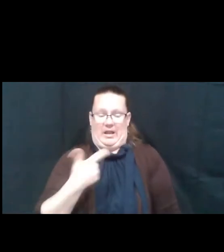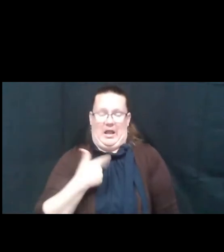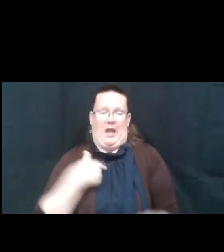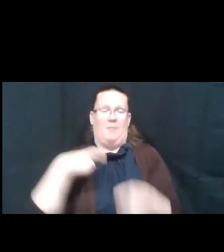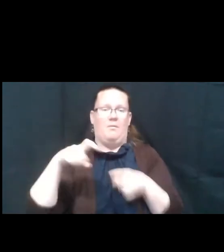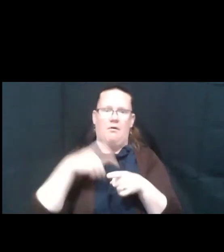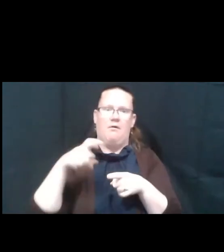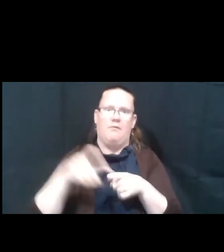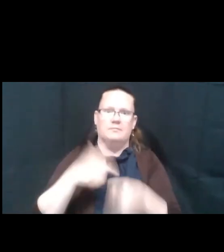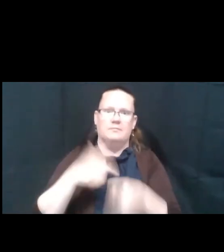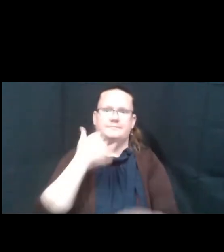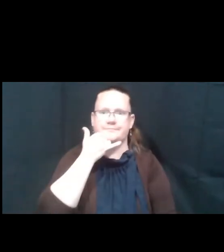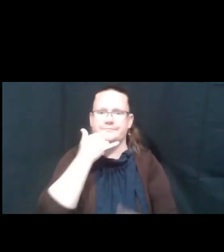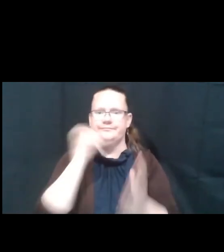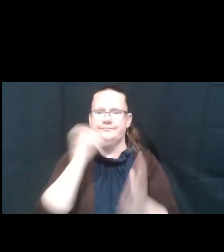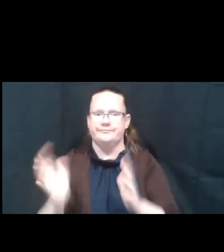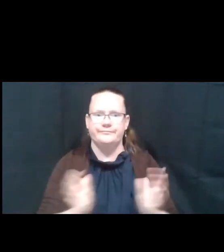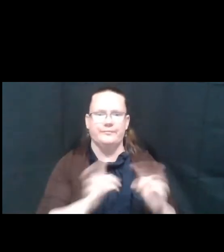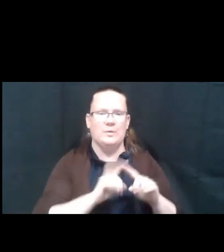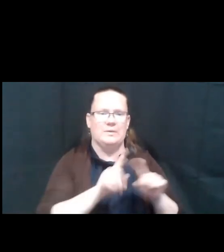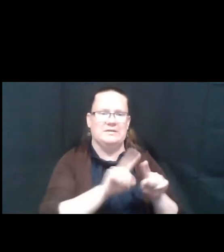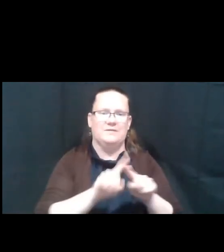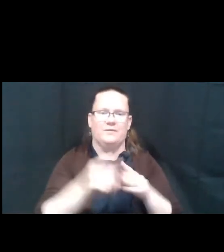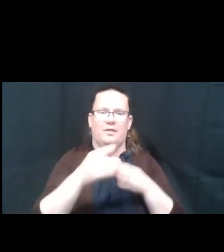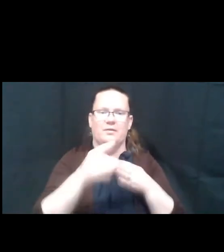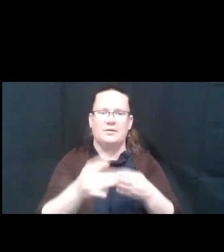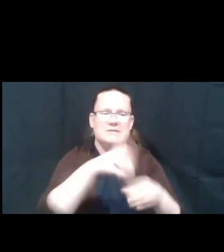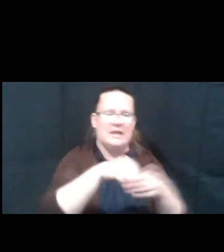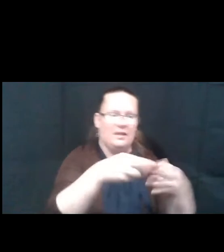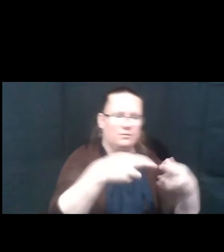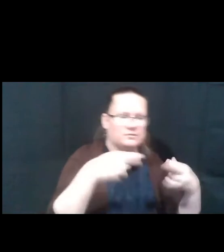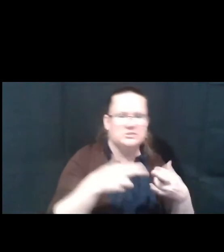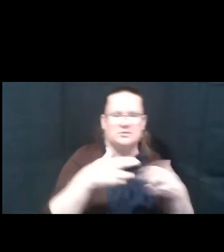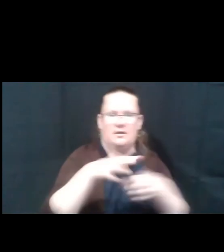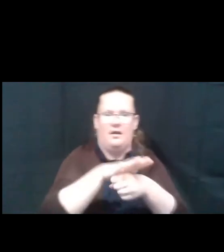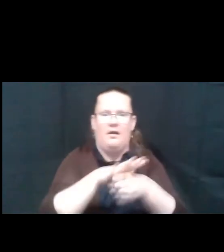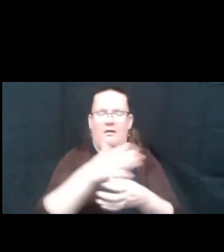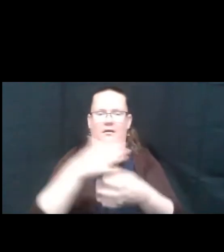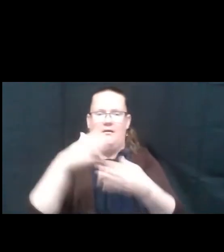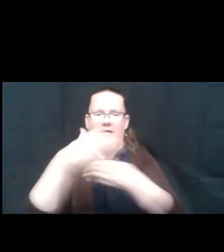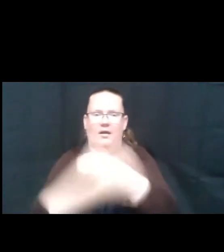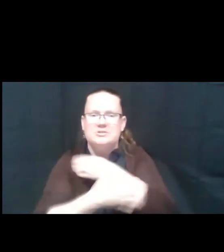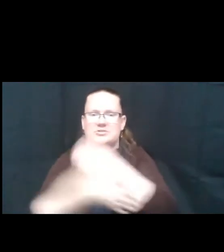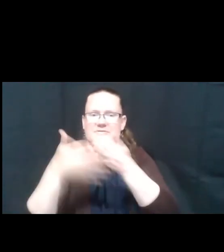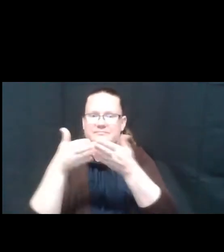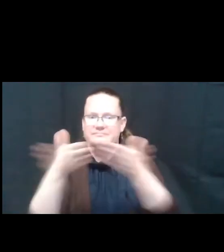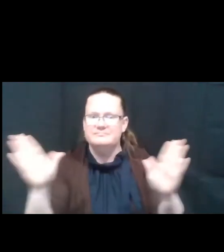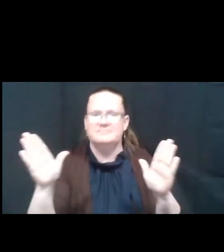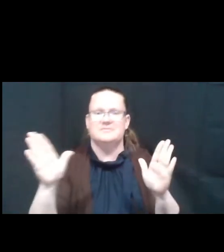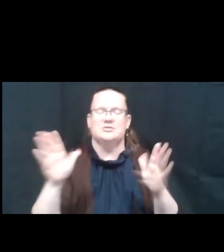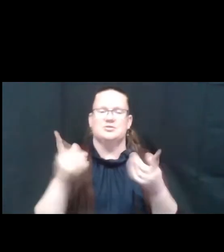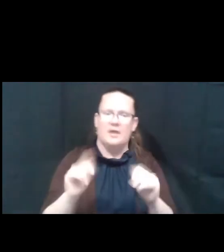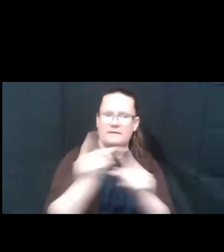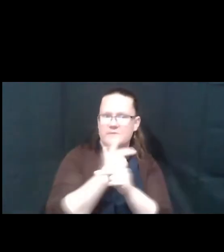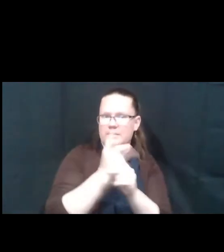with leaders from throughout the country, leaders from throughout the region and the state, all working hard to try to figure out what we can do to help artists in